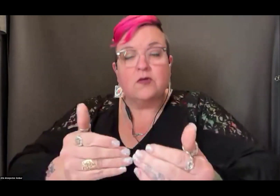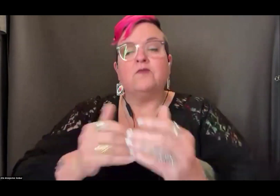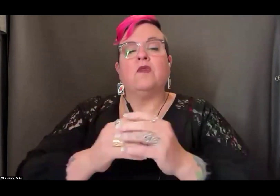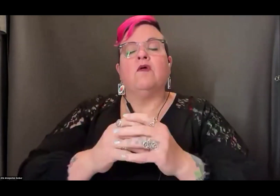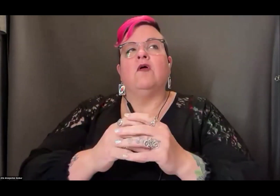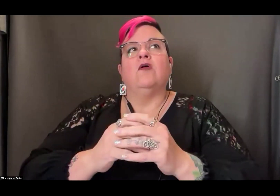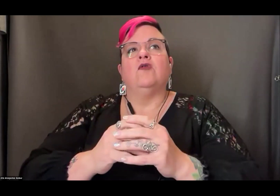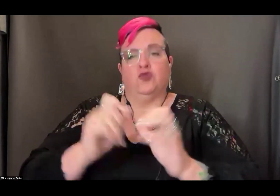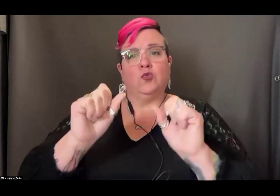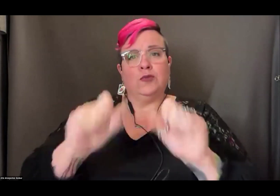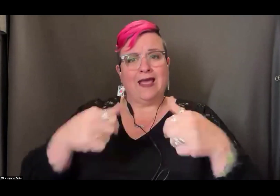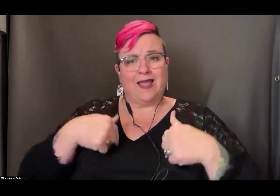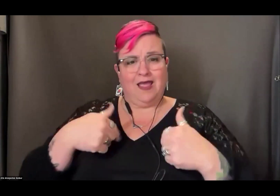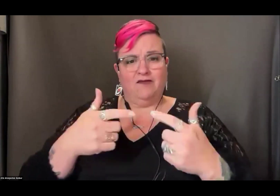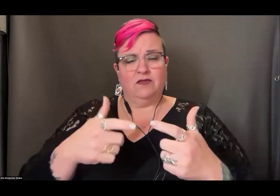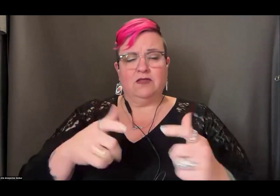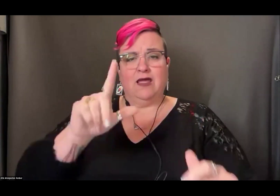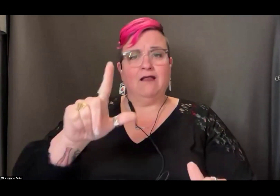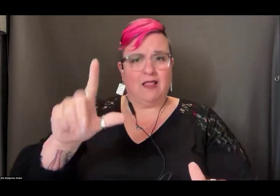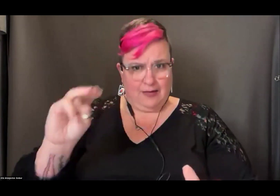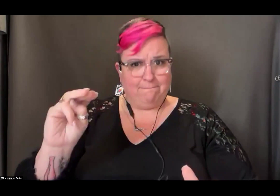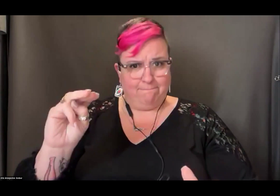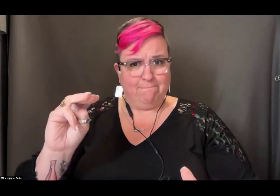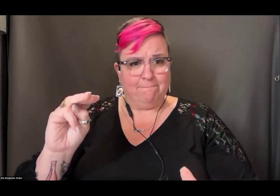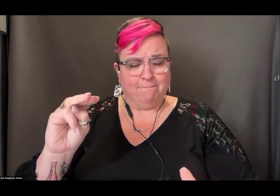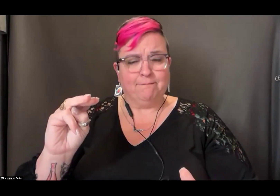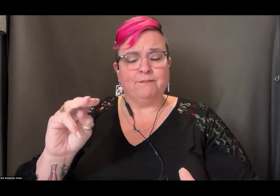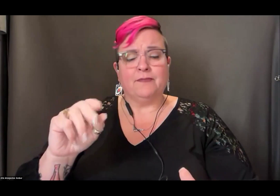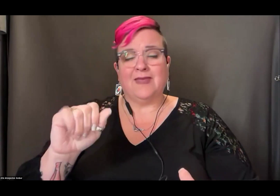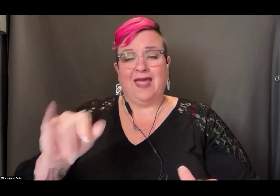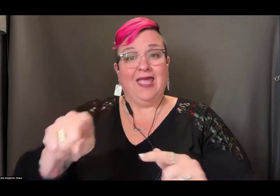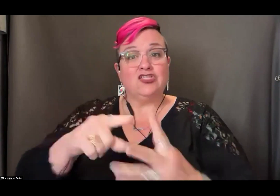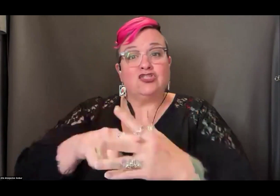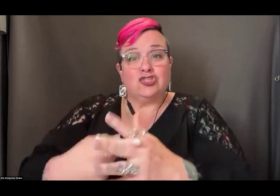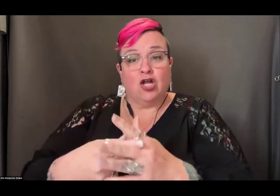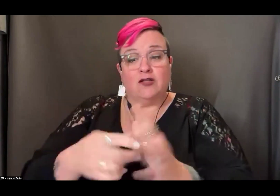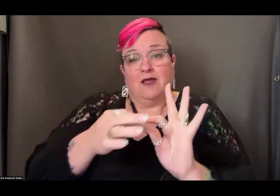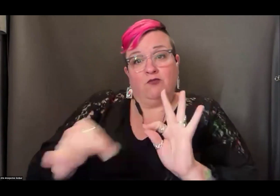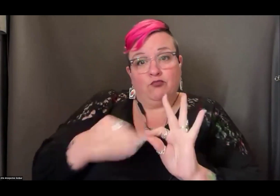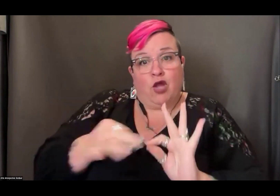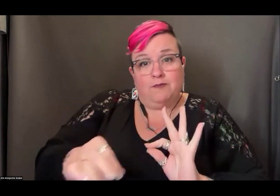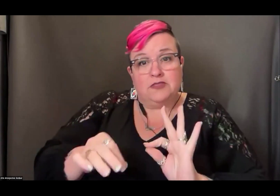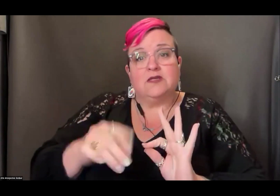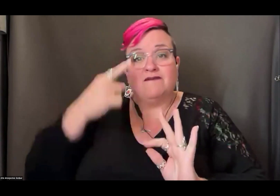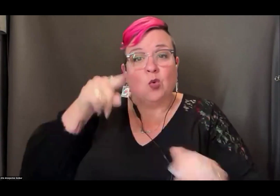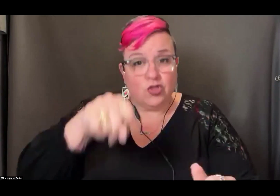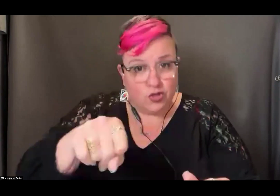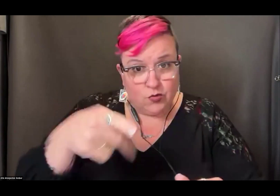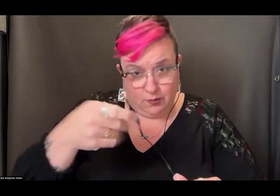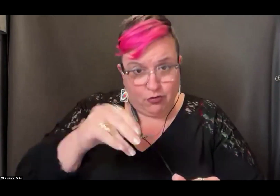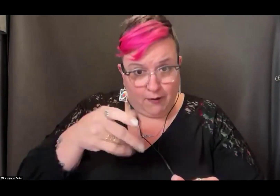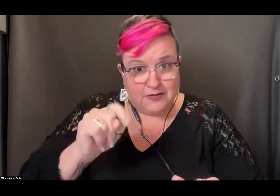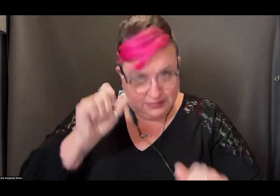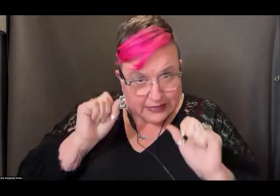the large language model, LLM, create a prompt for you. And I do use